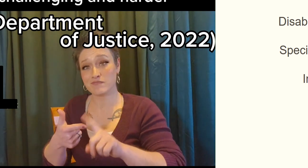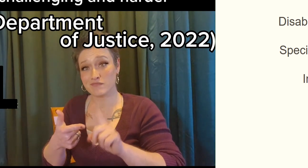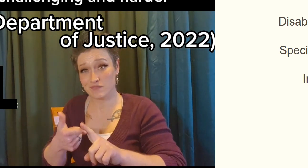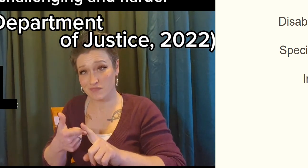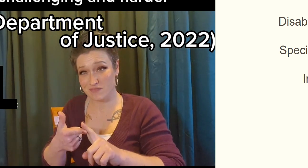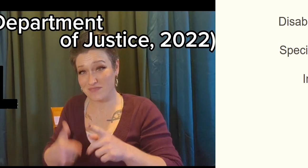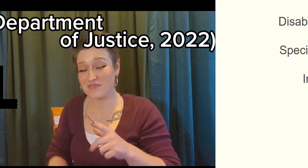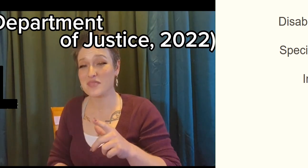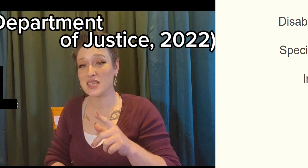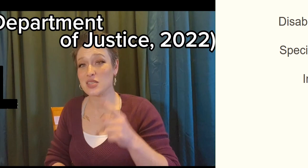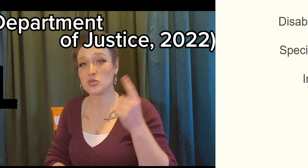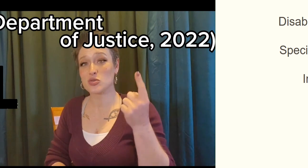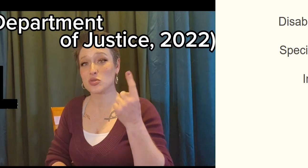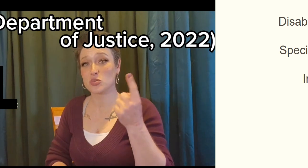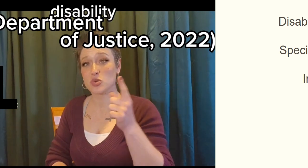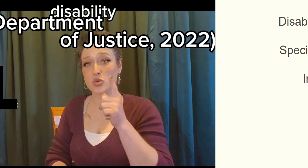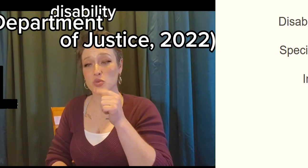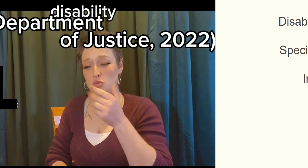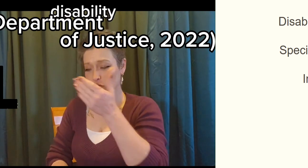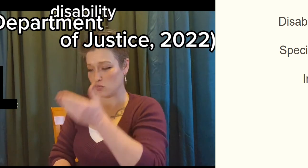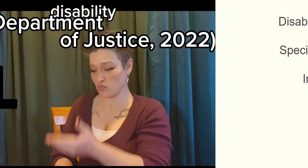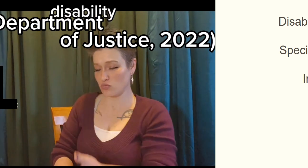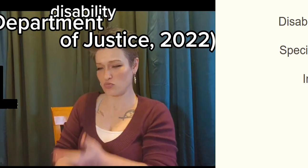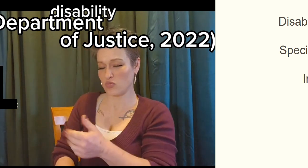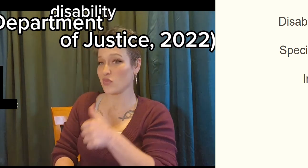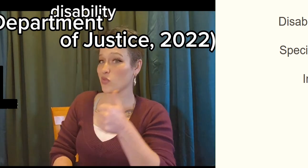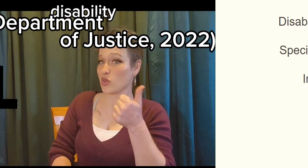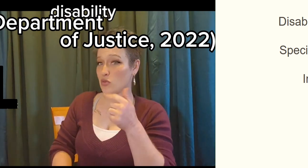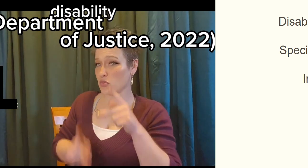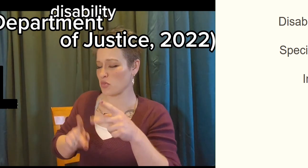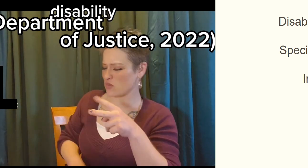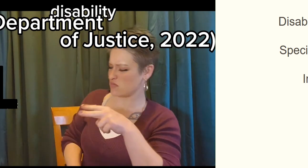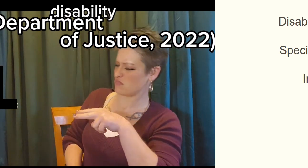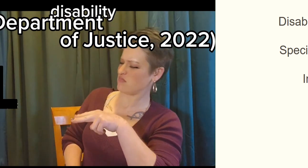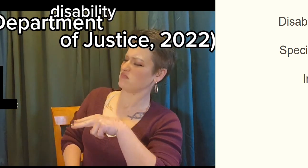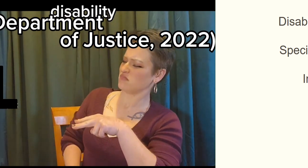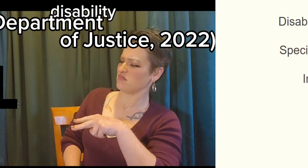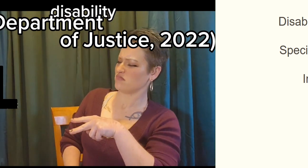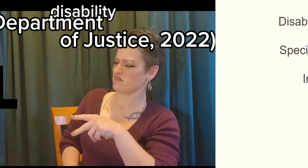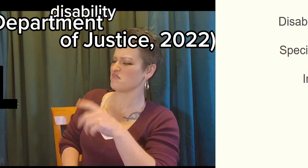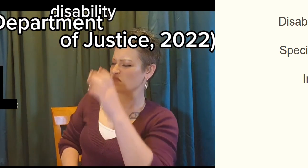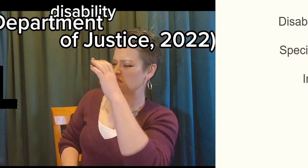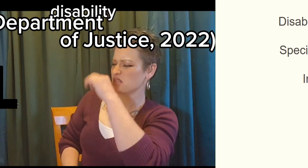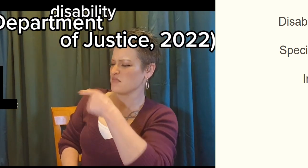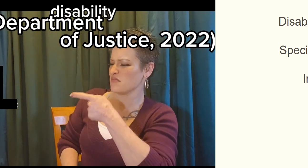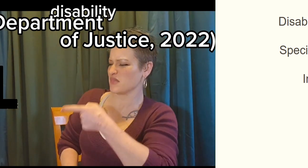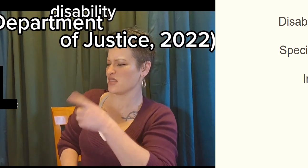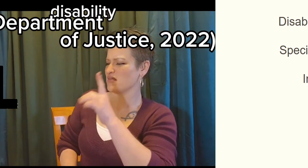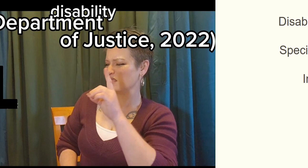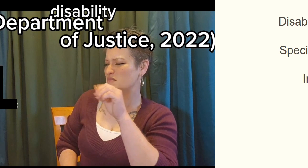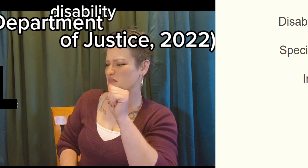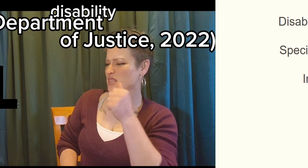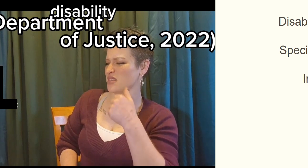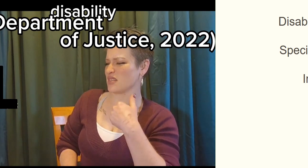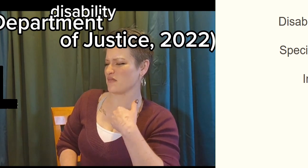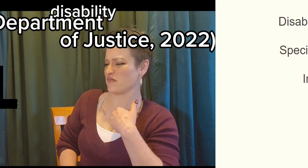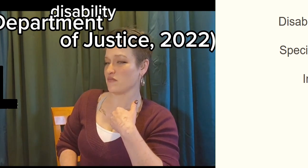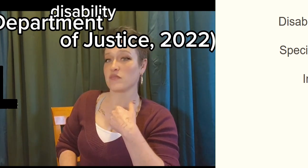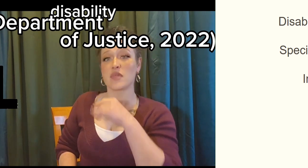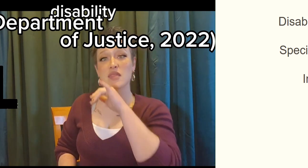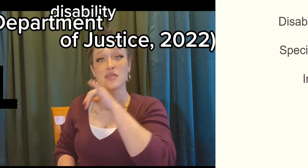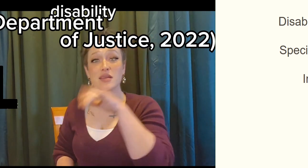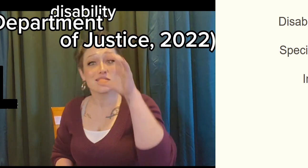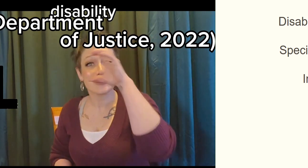harder. The other one is someone who another person perceives as having